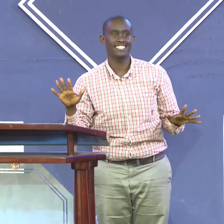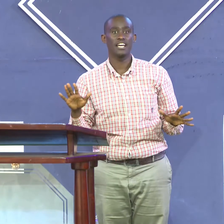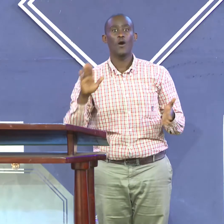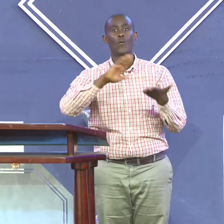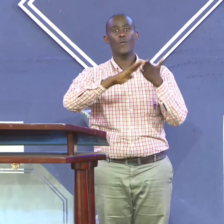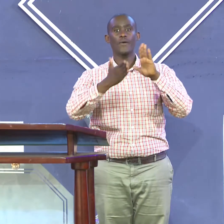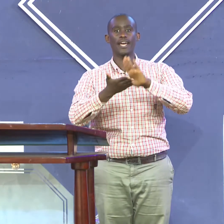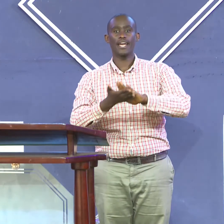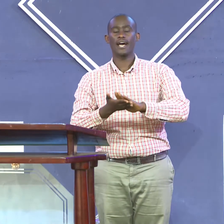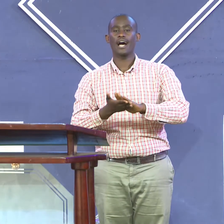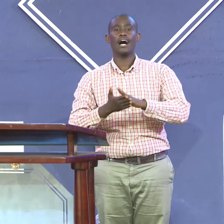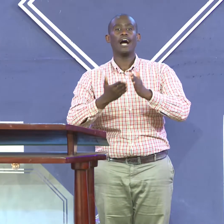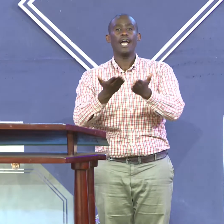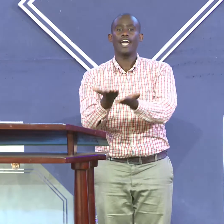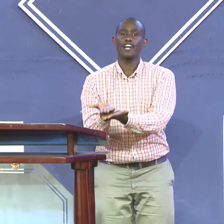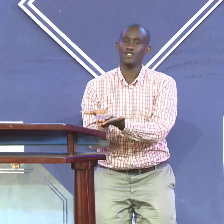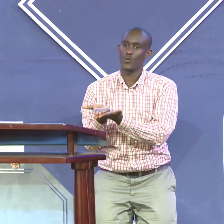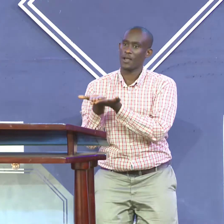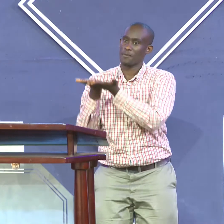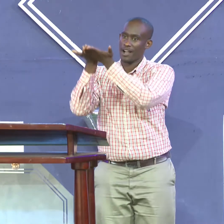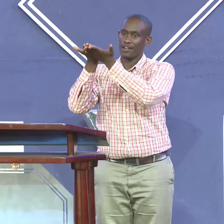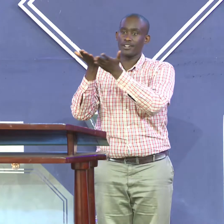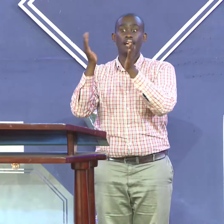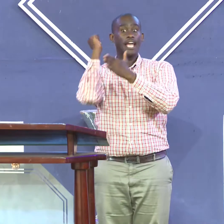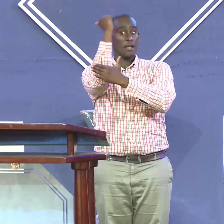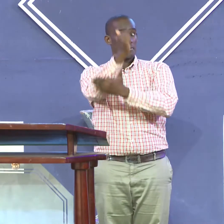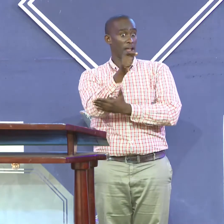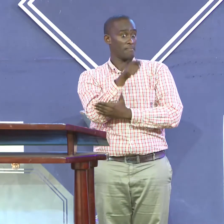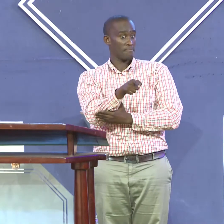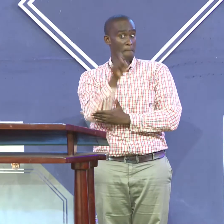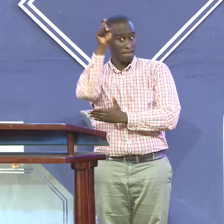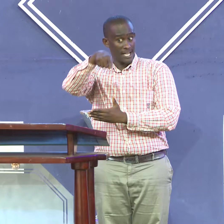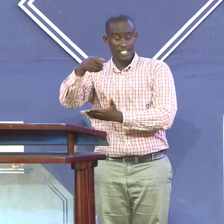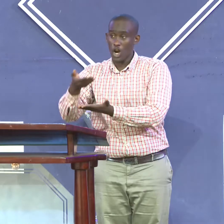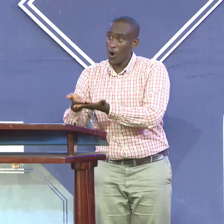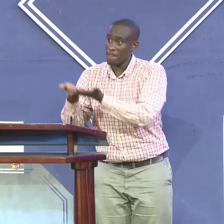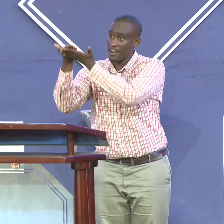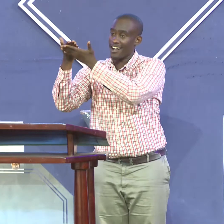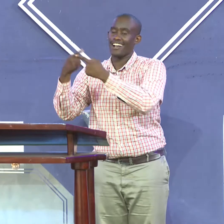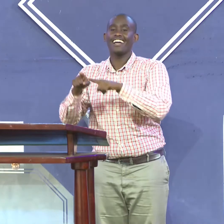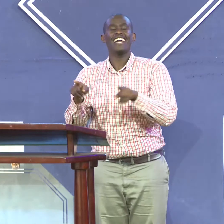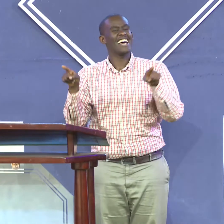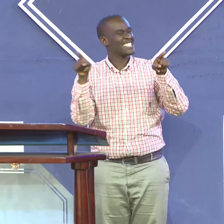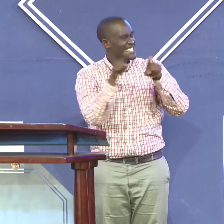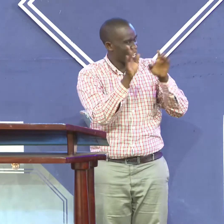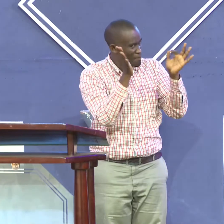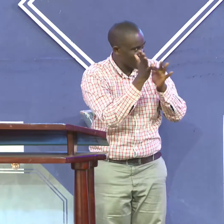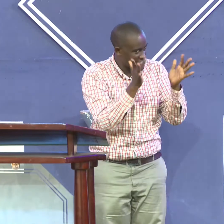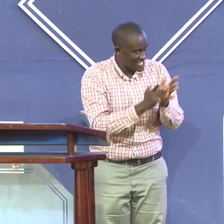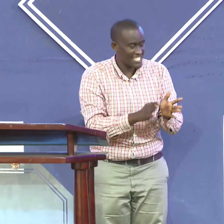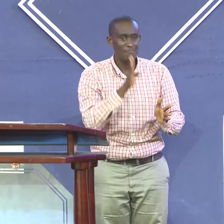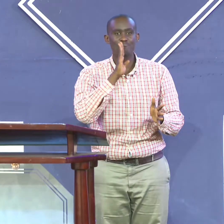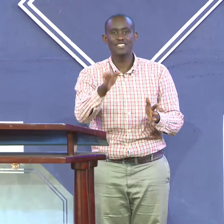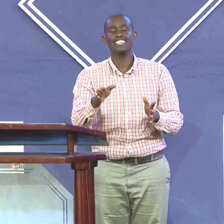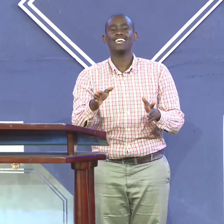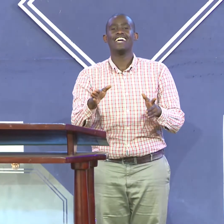be an offering that Abraham had to give.